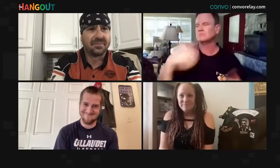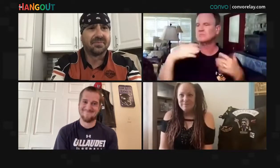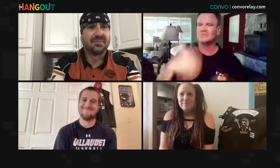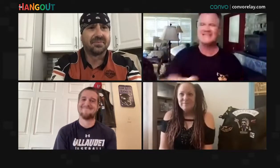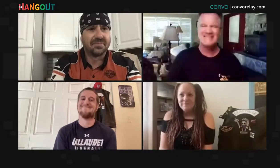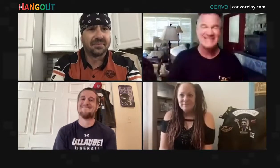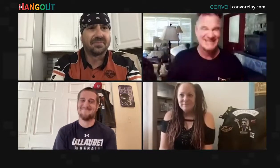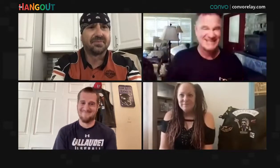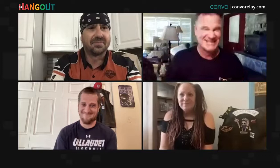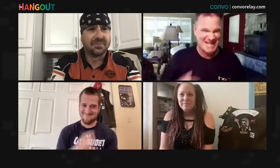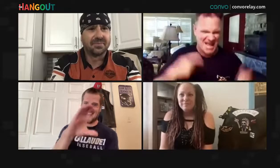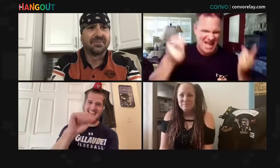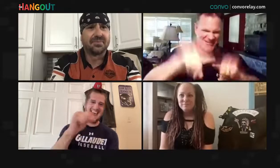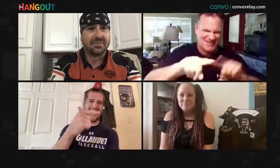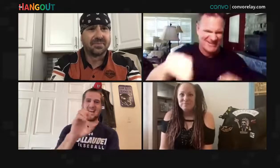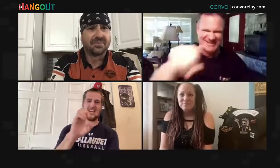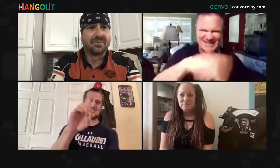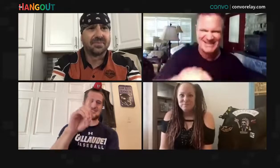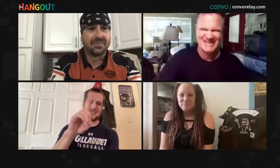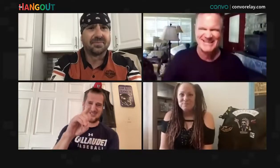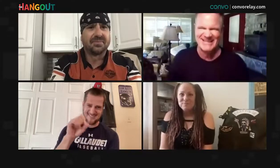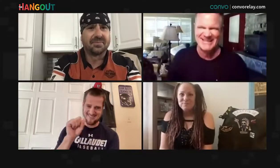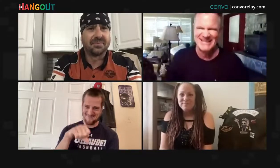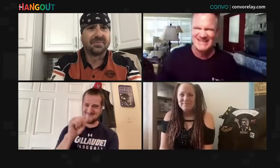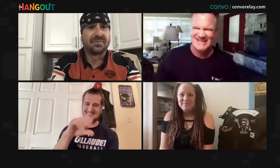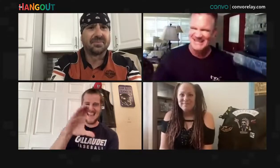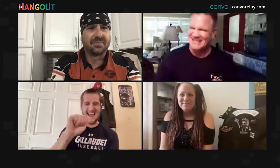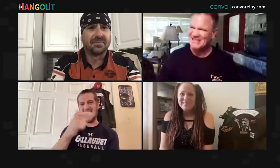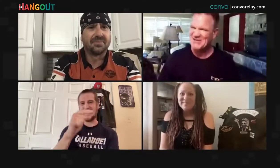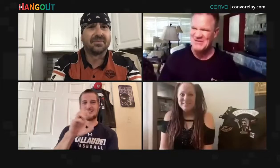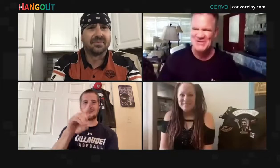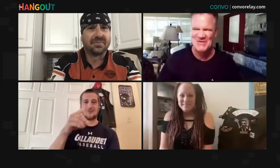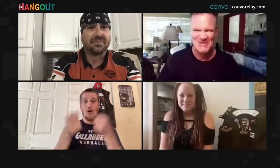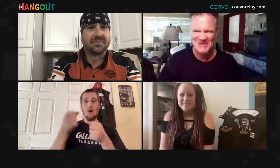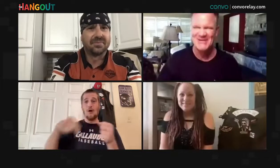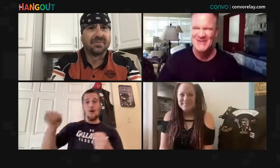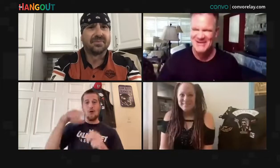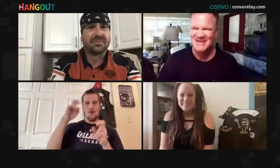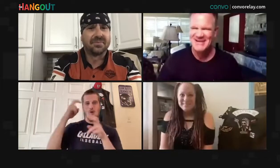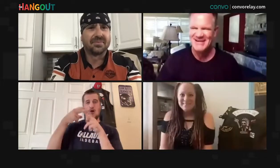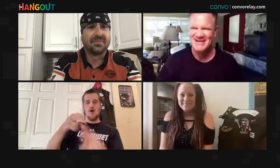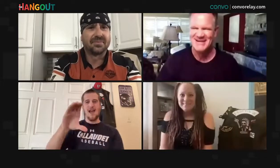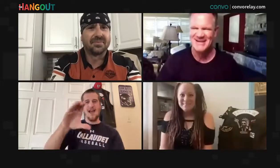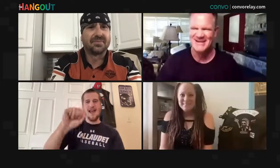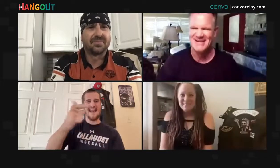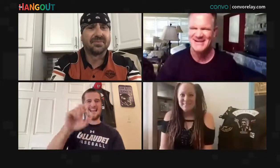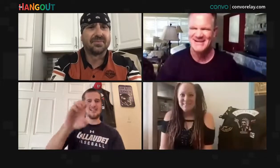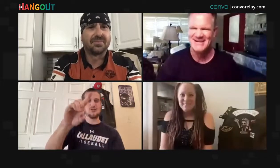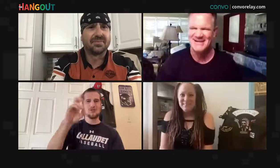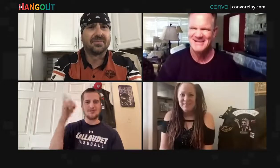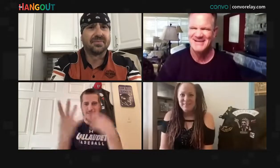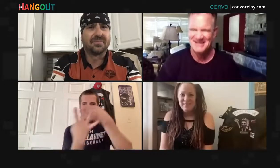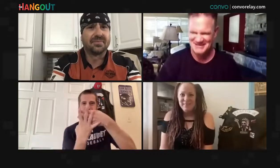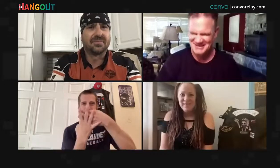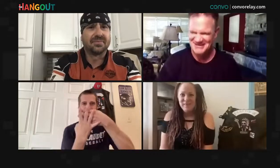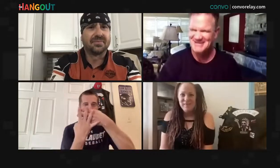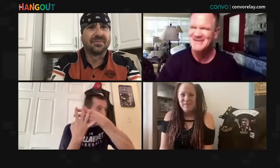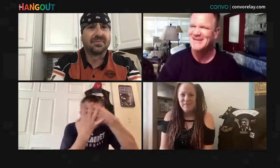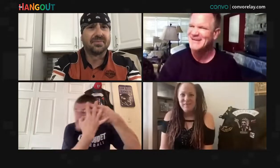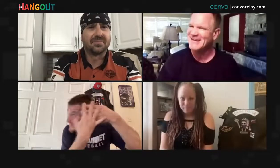you. Exactly. So I mean, I don't know, I'm glad that you guys are in agreement with me. People this is JD, we call people in